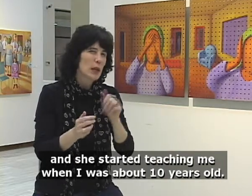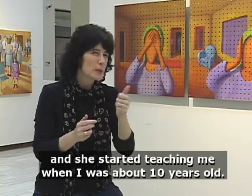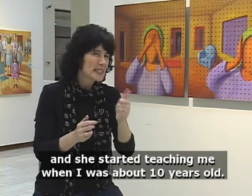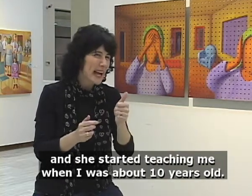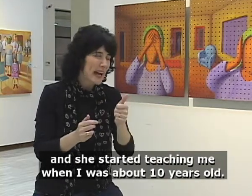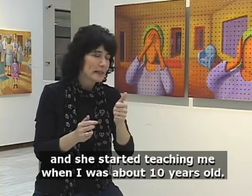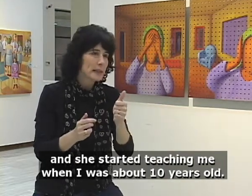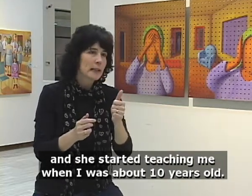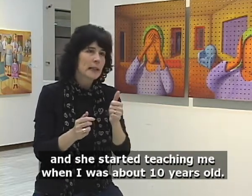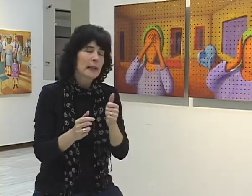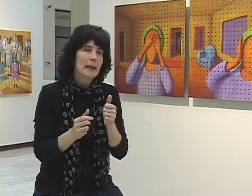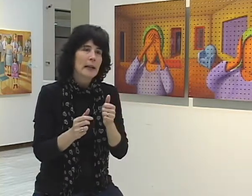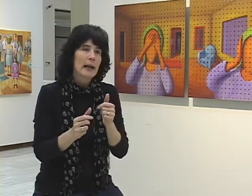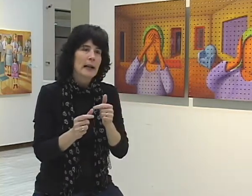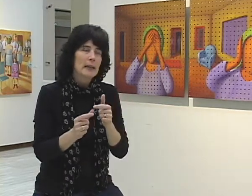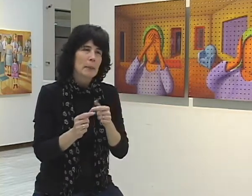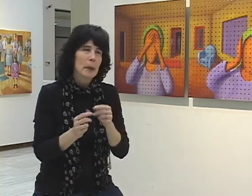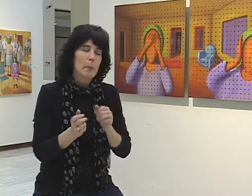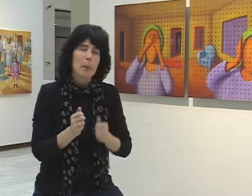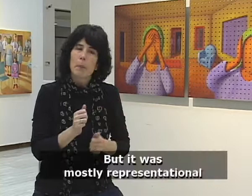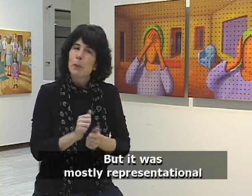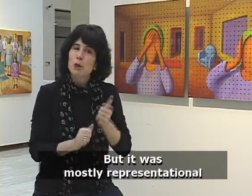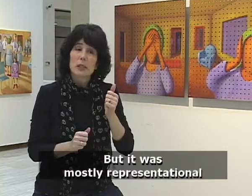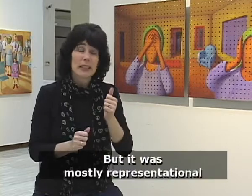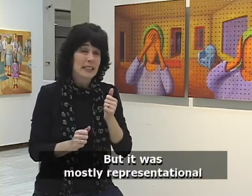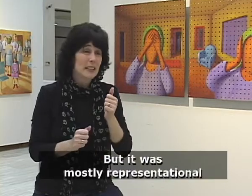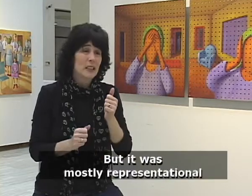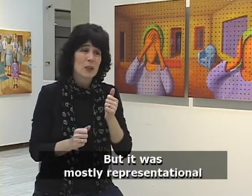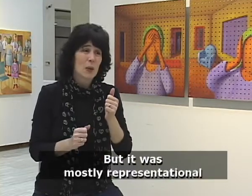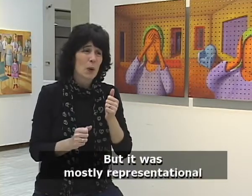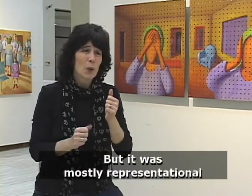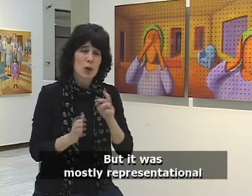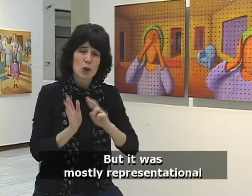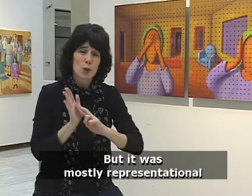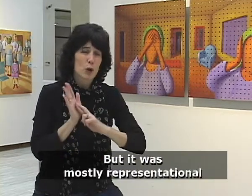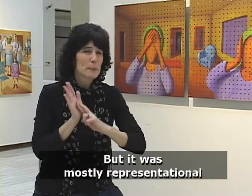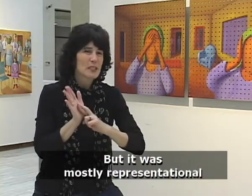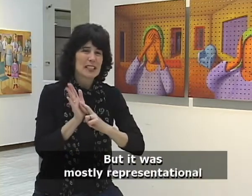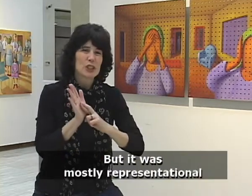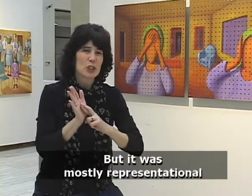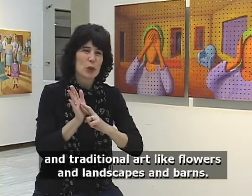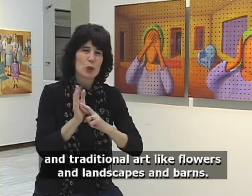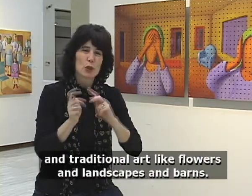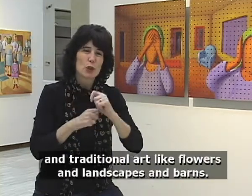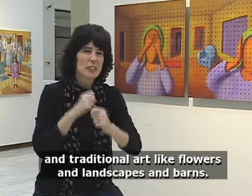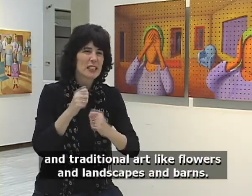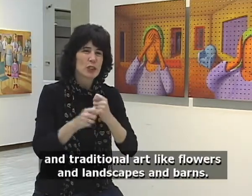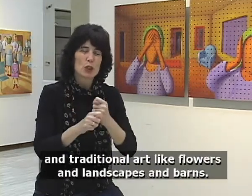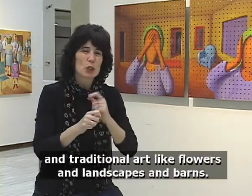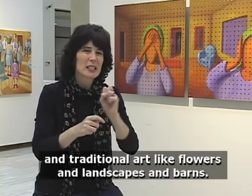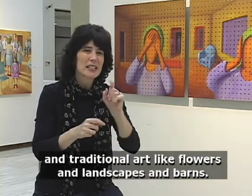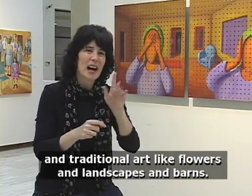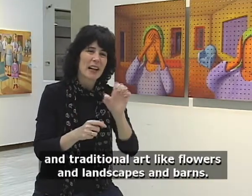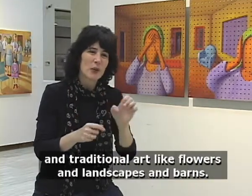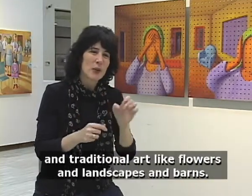10 years old. But it was mostly representational and traditional art,